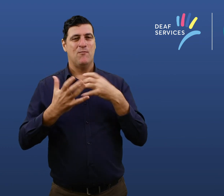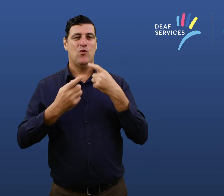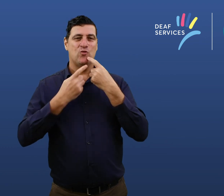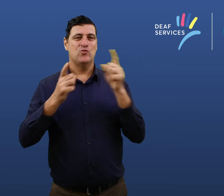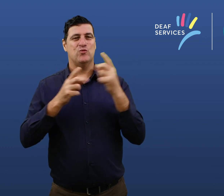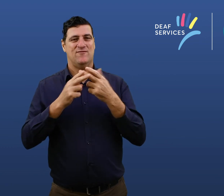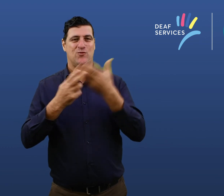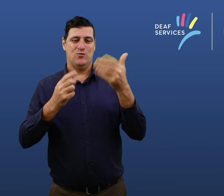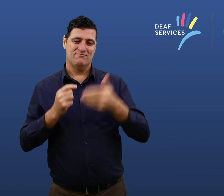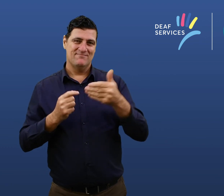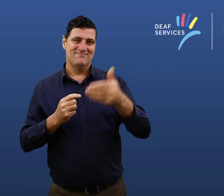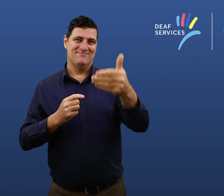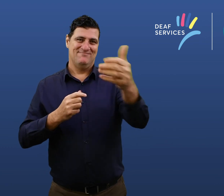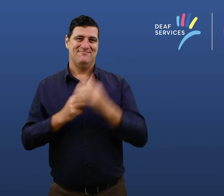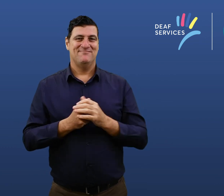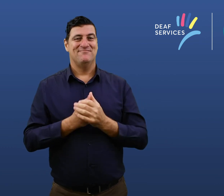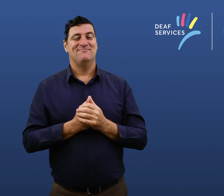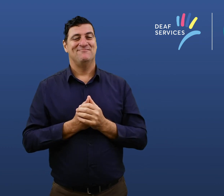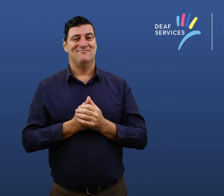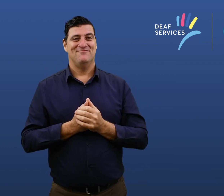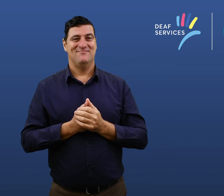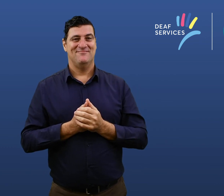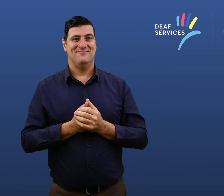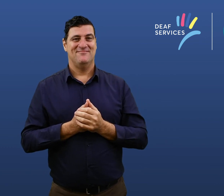agenda, and I look forward to sharing more news